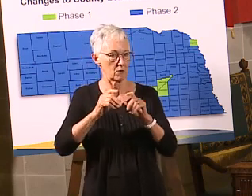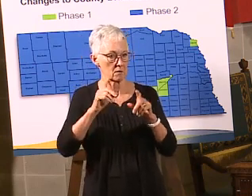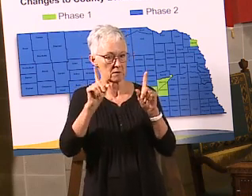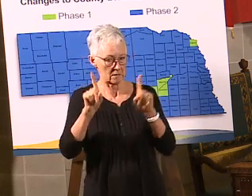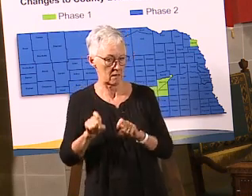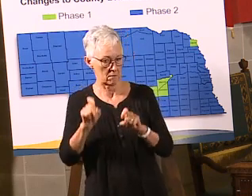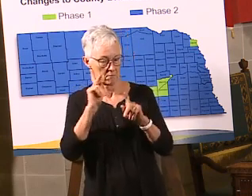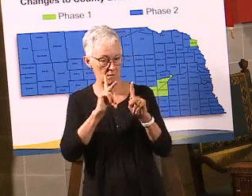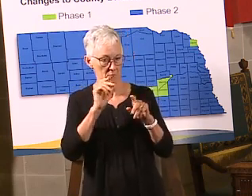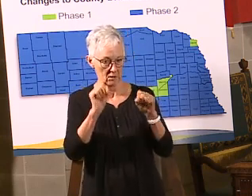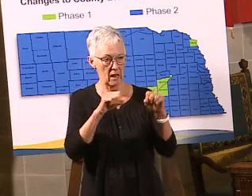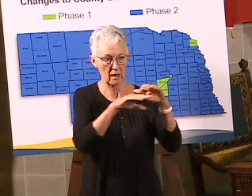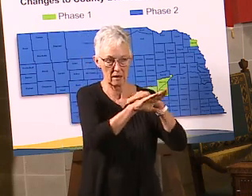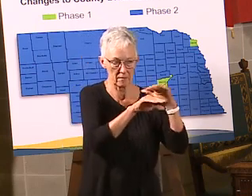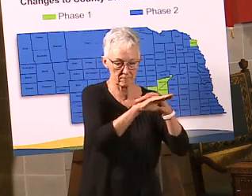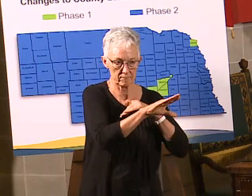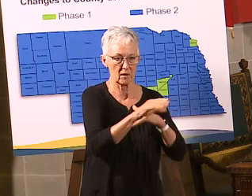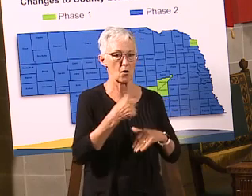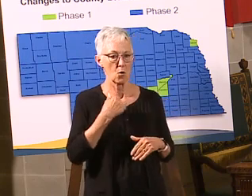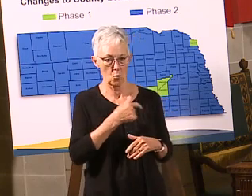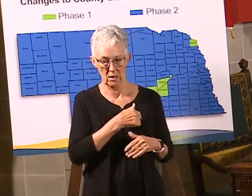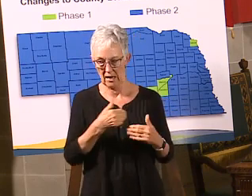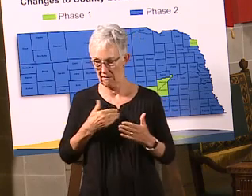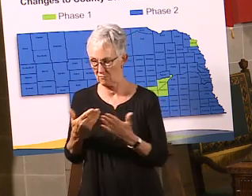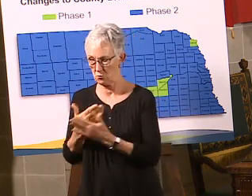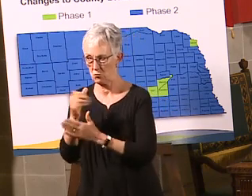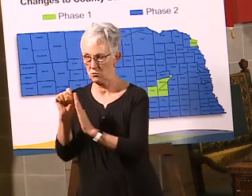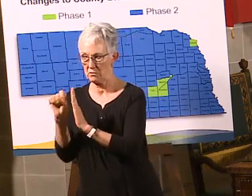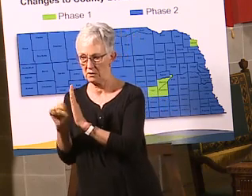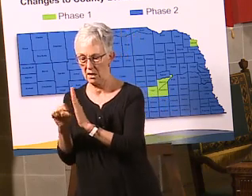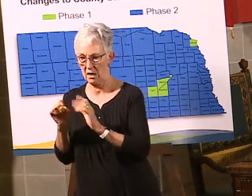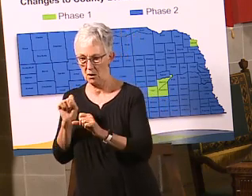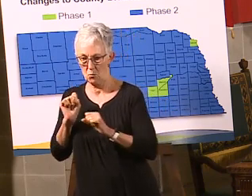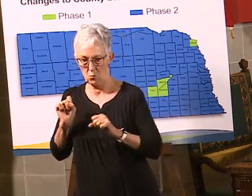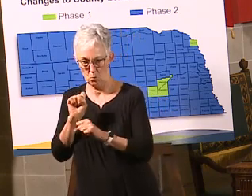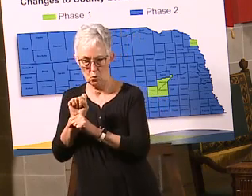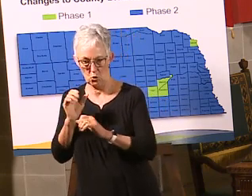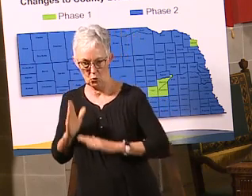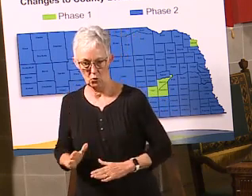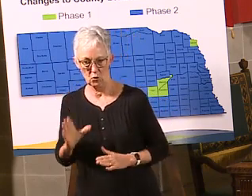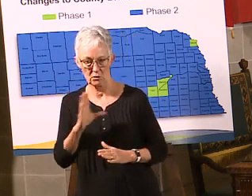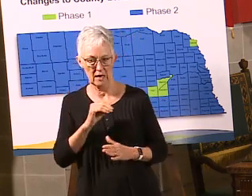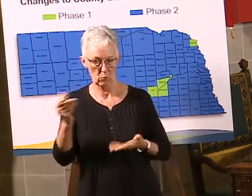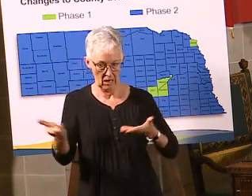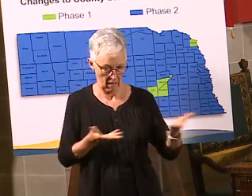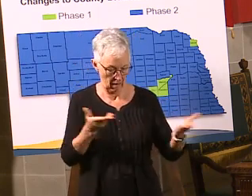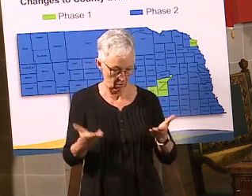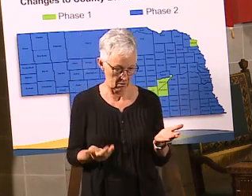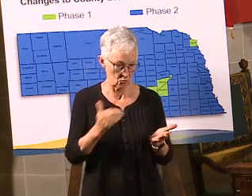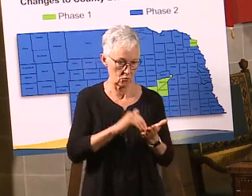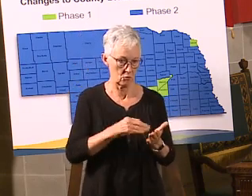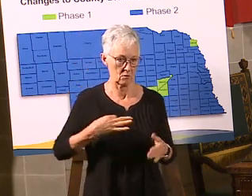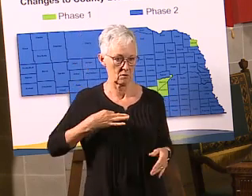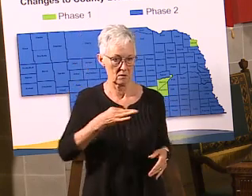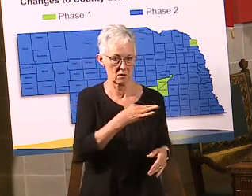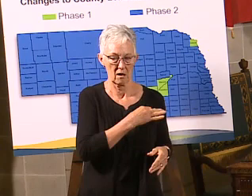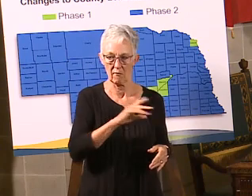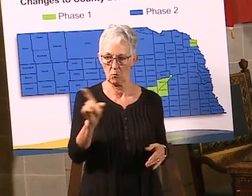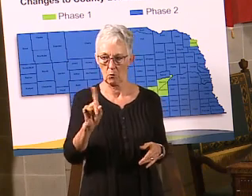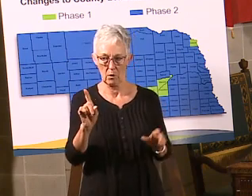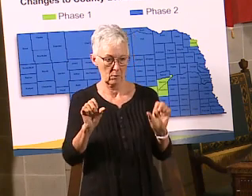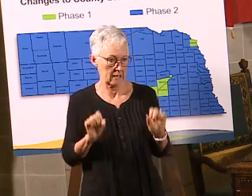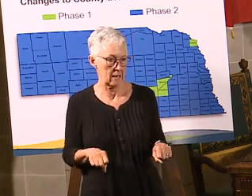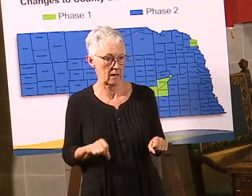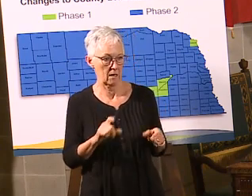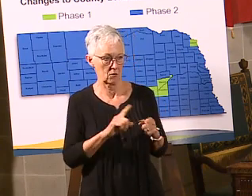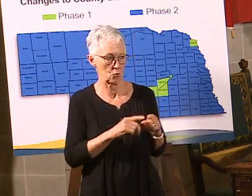reassigning teammates, hiring temporary staff, and extending our operating hours in facilities where we are permitted to do so in order to